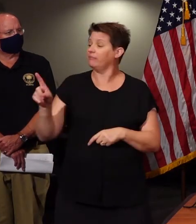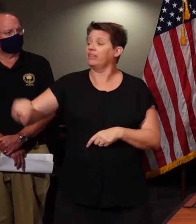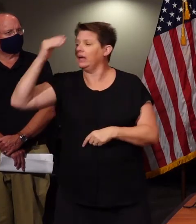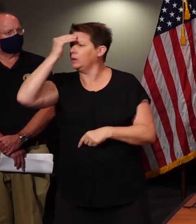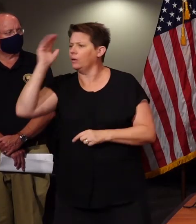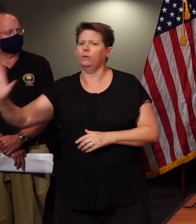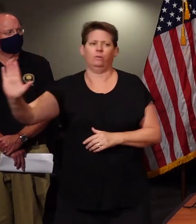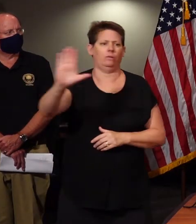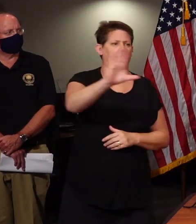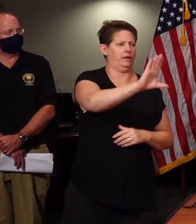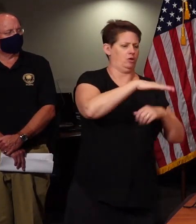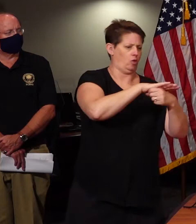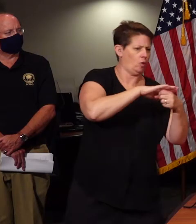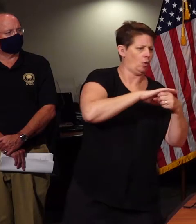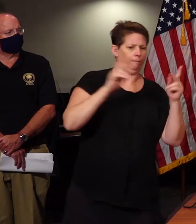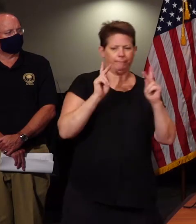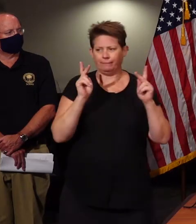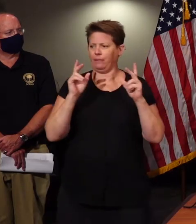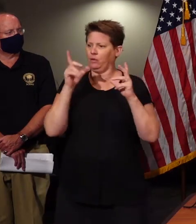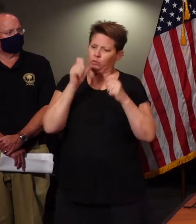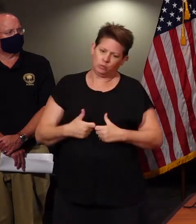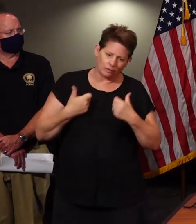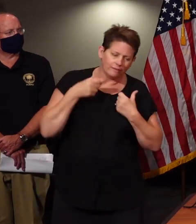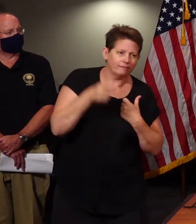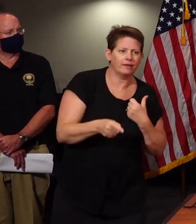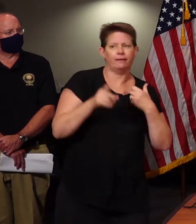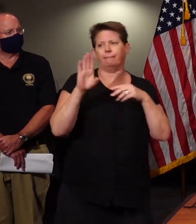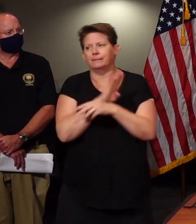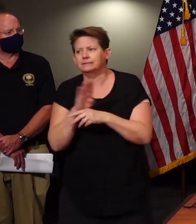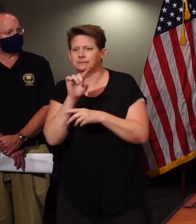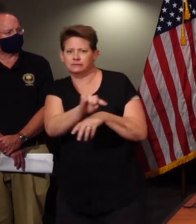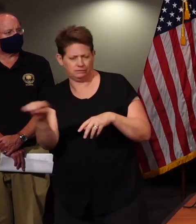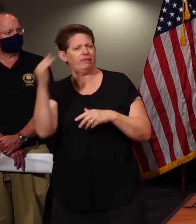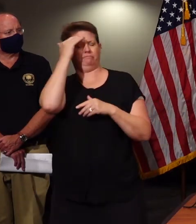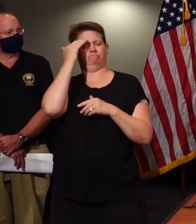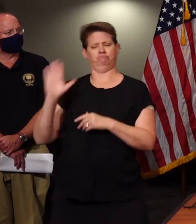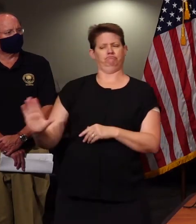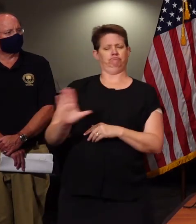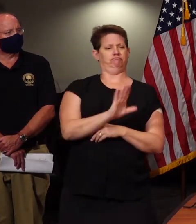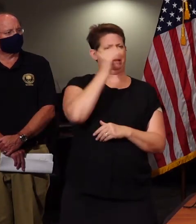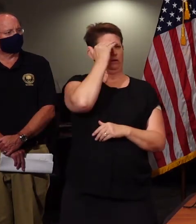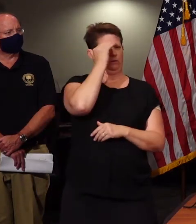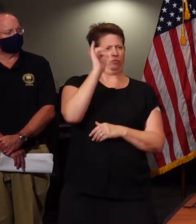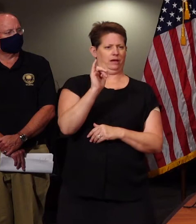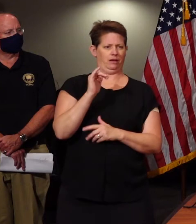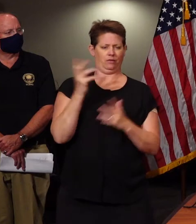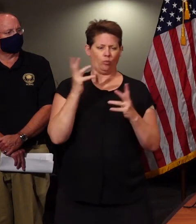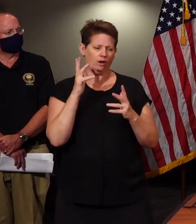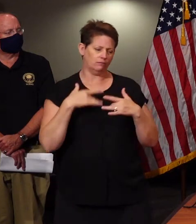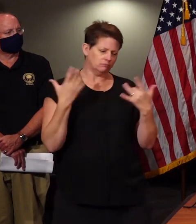local customers. They know their people. They know the business establishments, the types they have, the types they don't